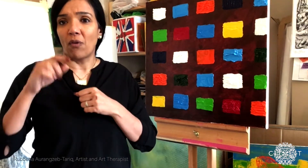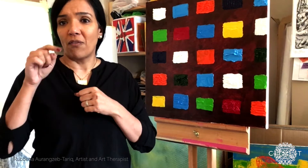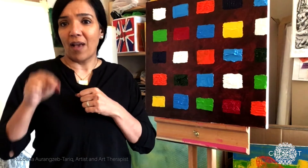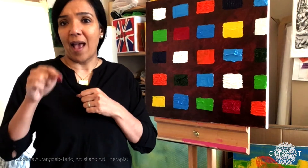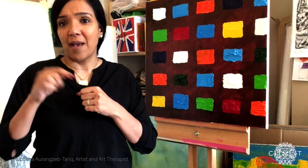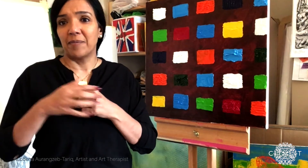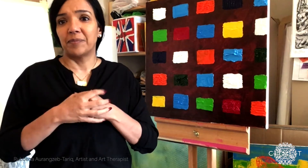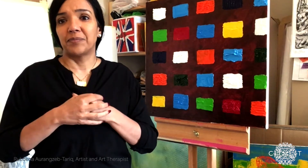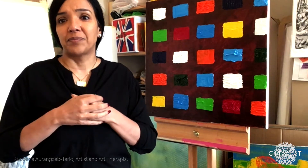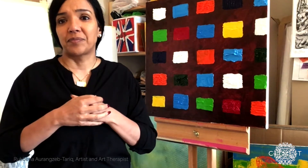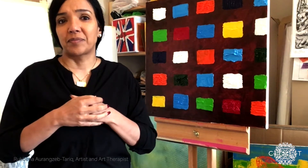that.